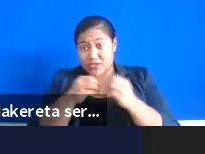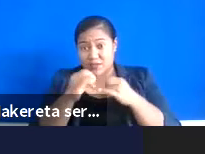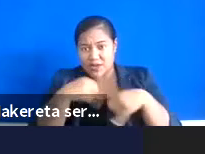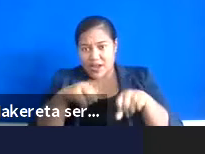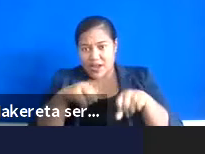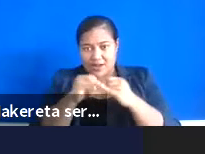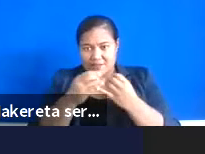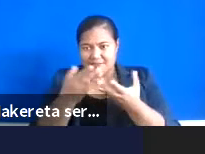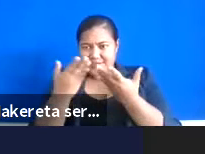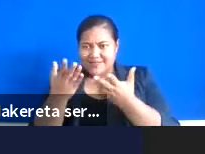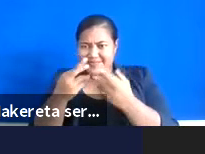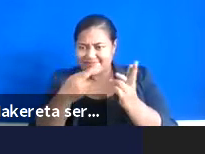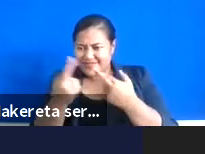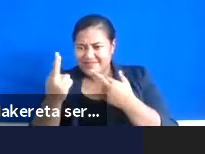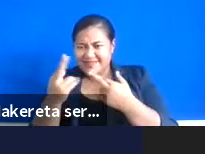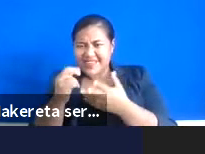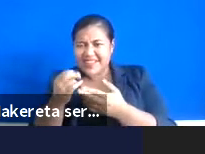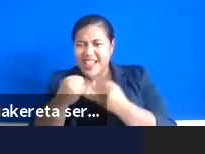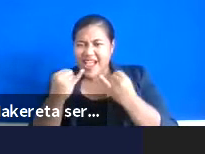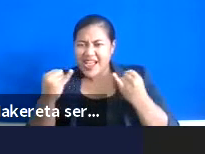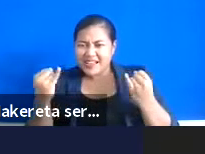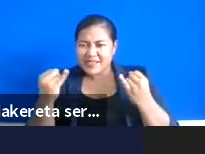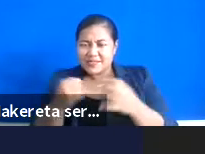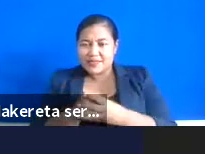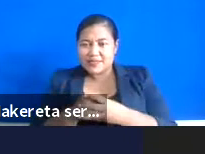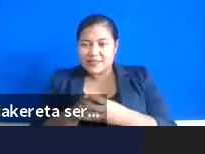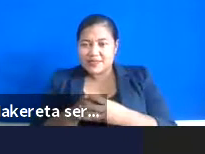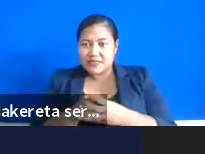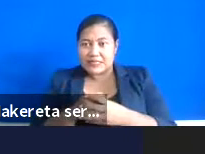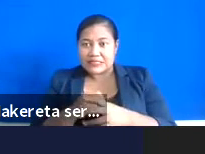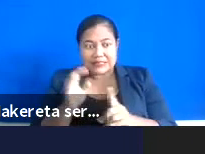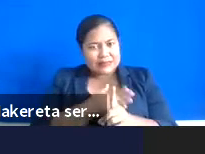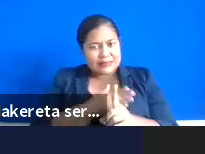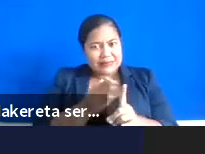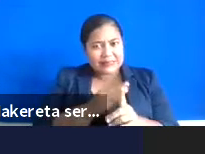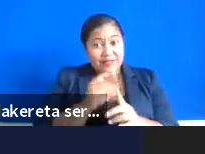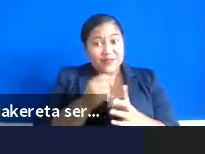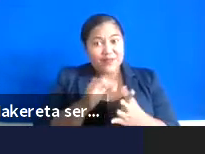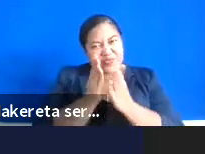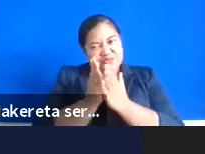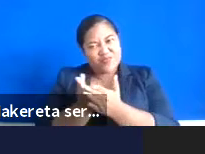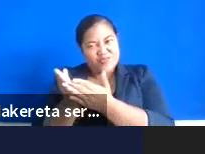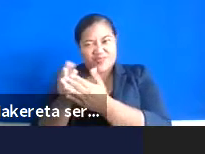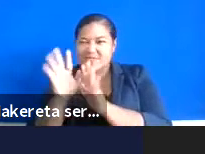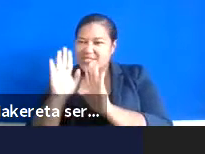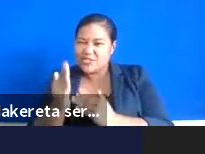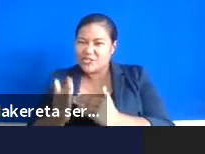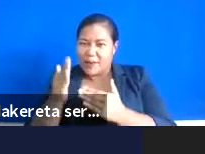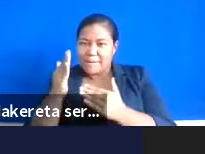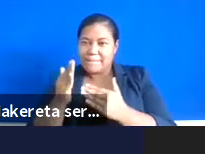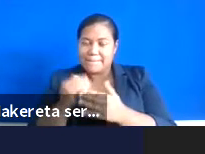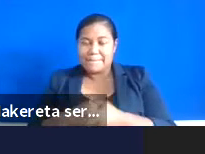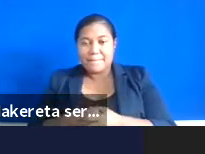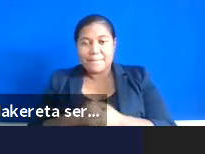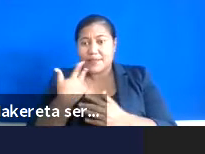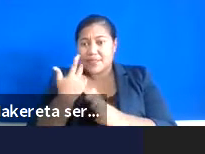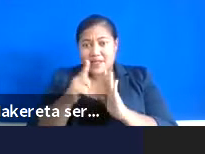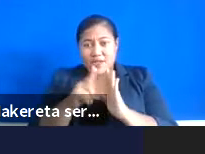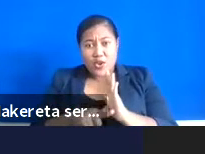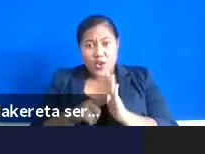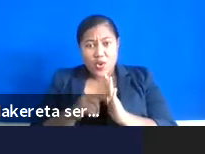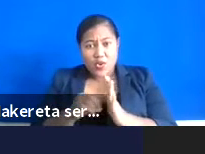items and store items were affected by the disrupted inter-island shipping services so there's relatively low human hardship